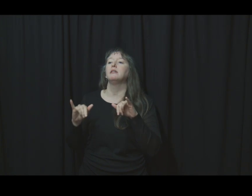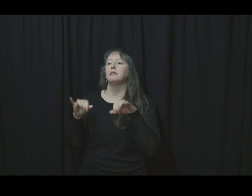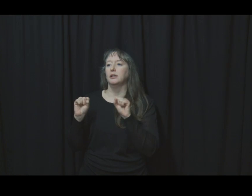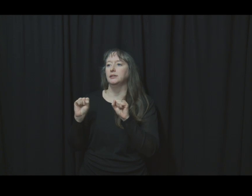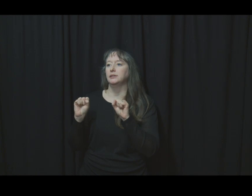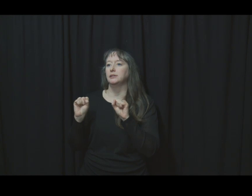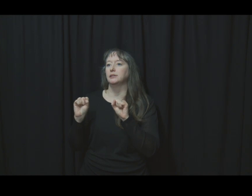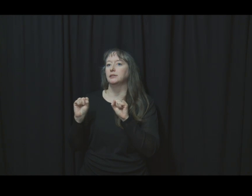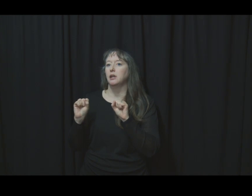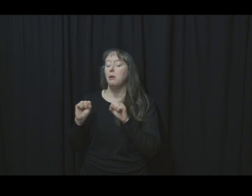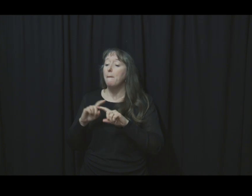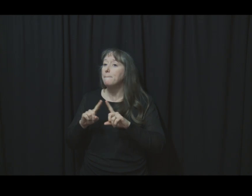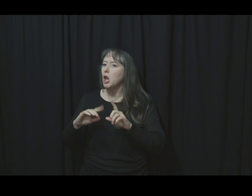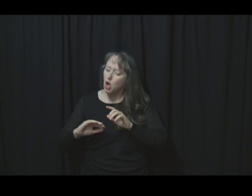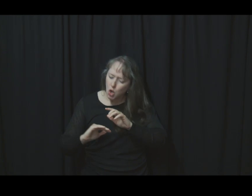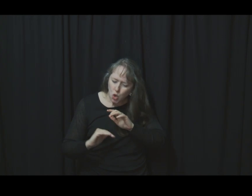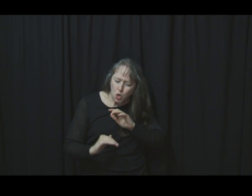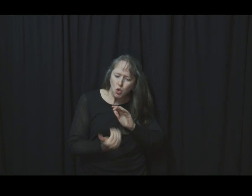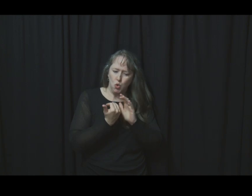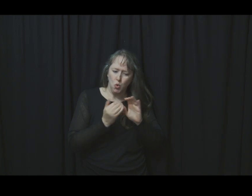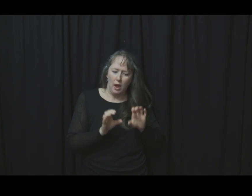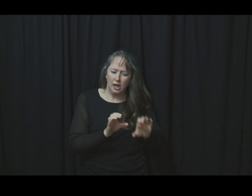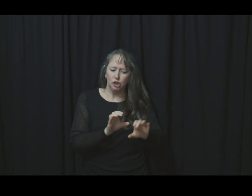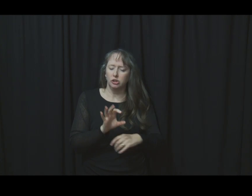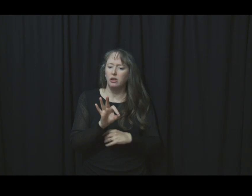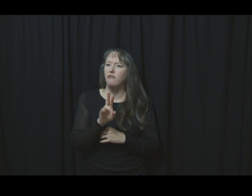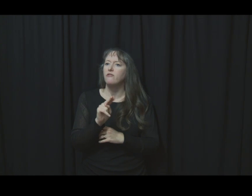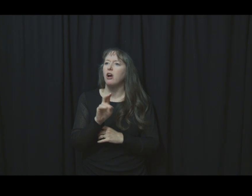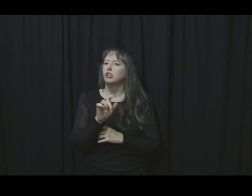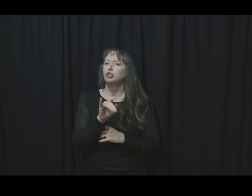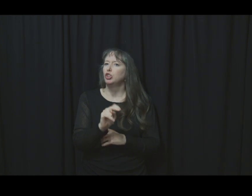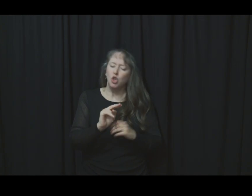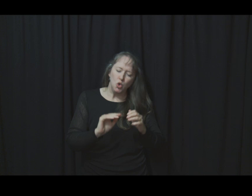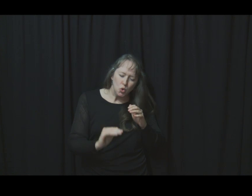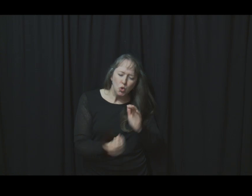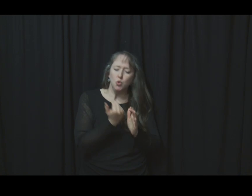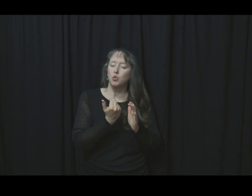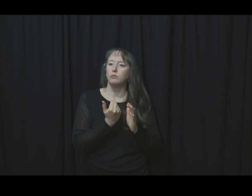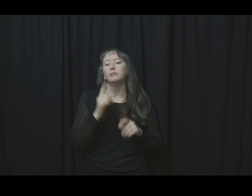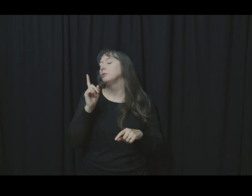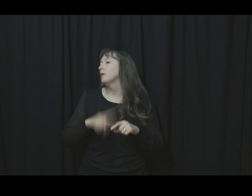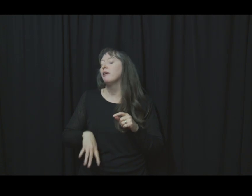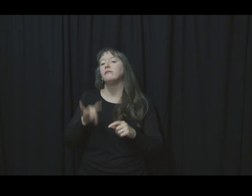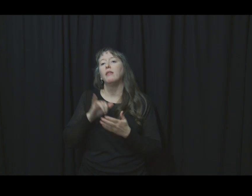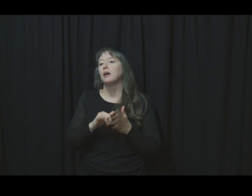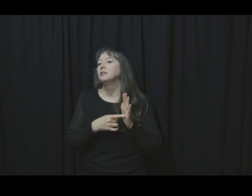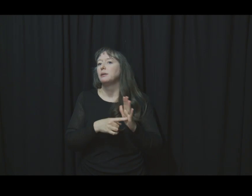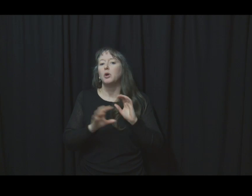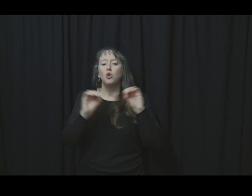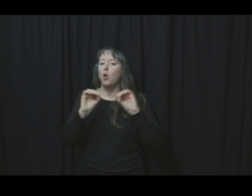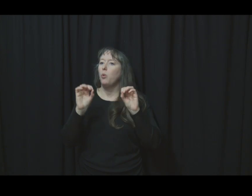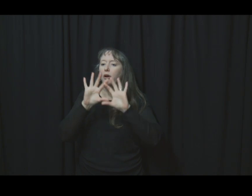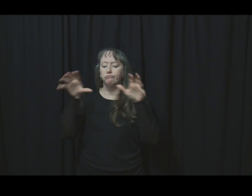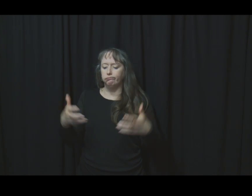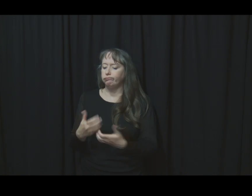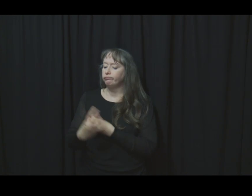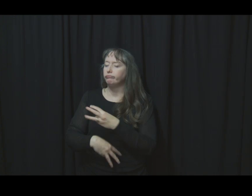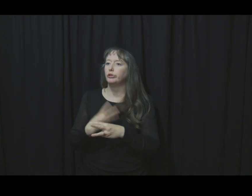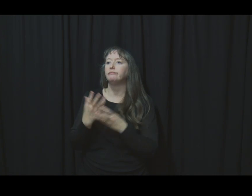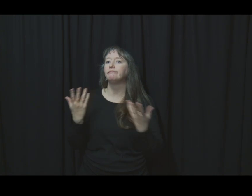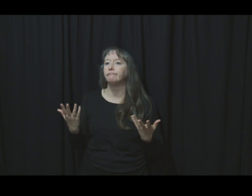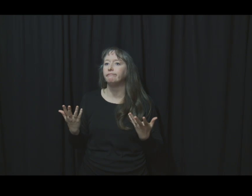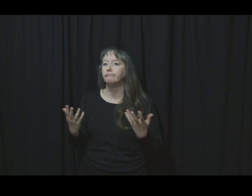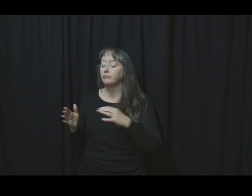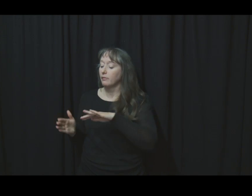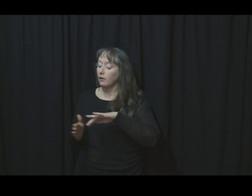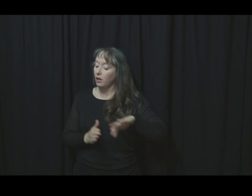new function that never previously was possible. There is no such example that you can give anywhere in the world. Fresh question here. Mr. Ham,